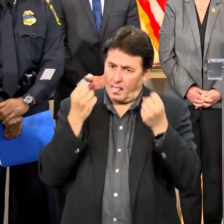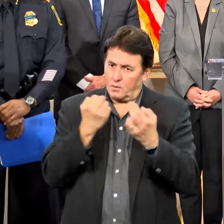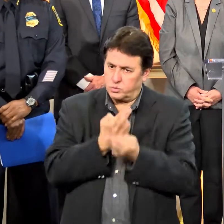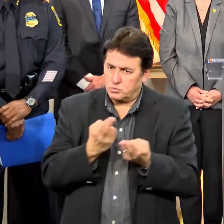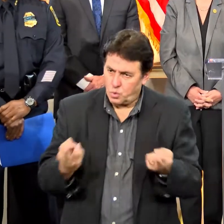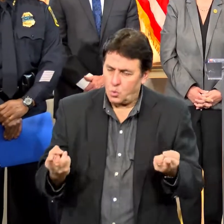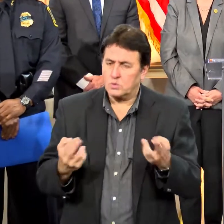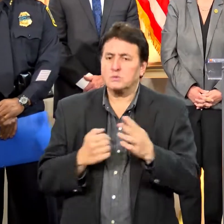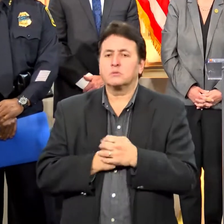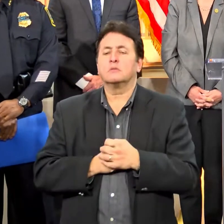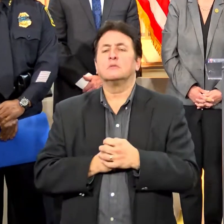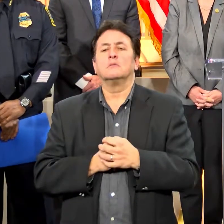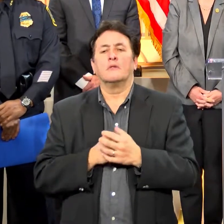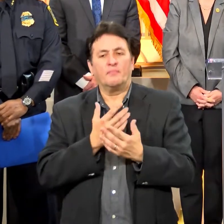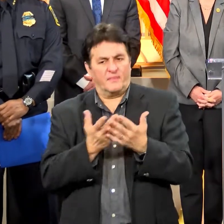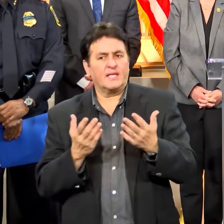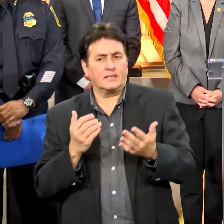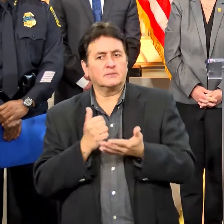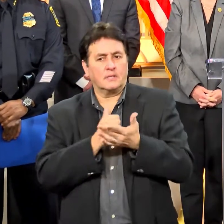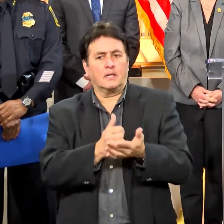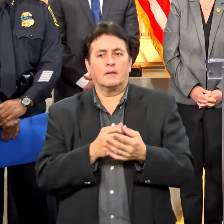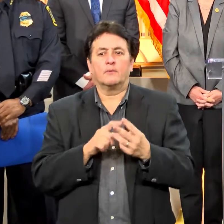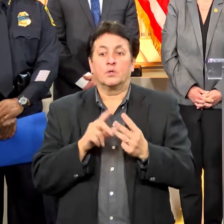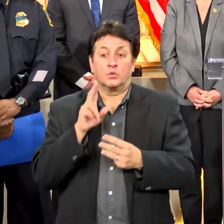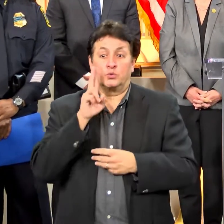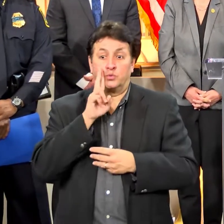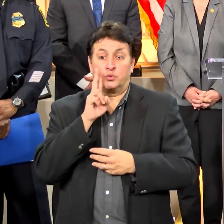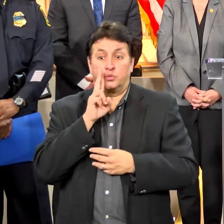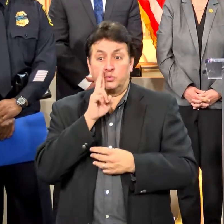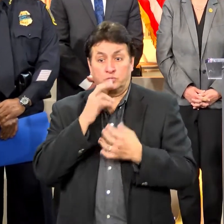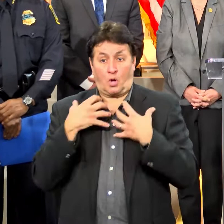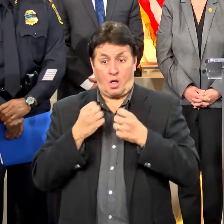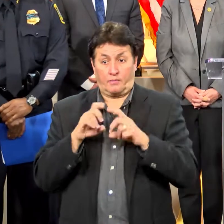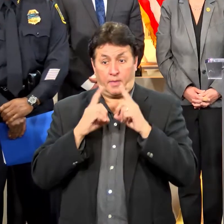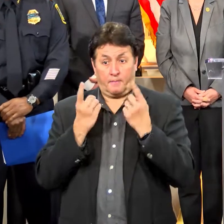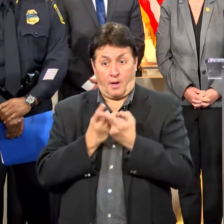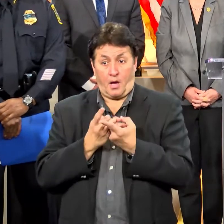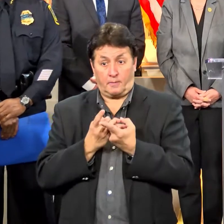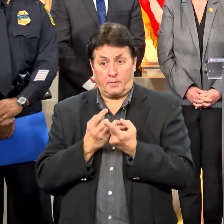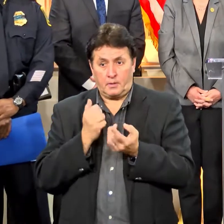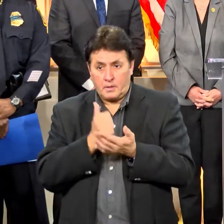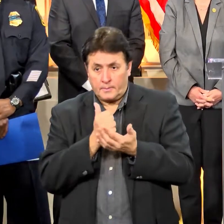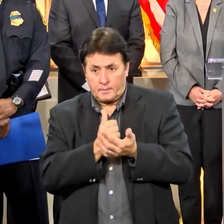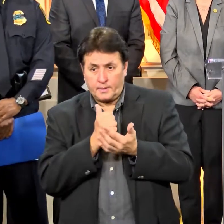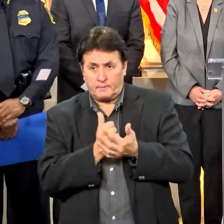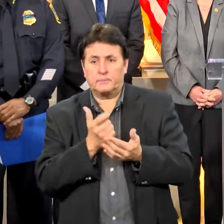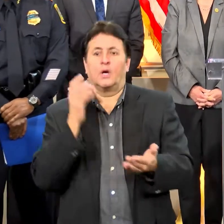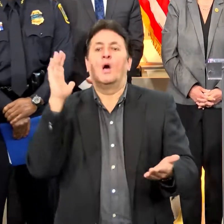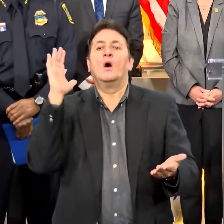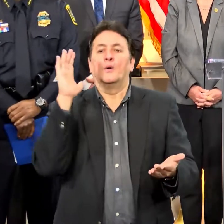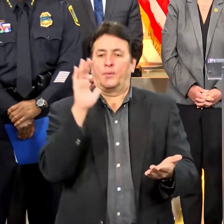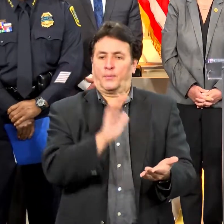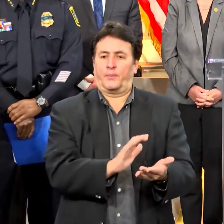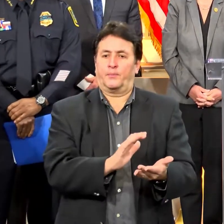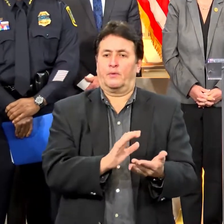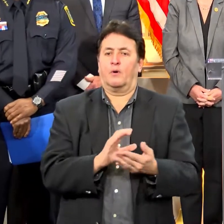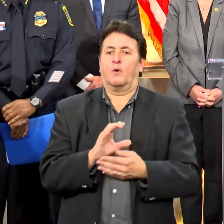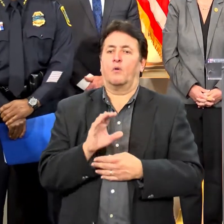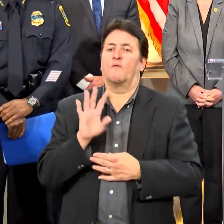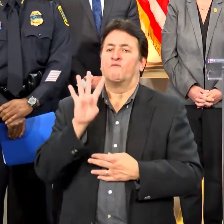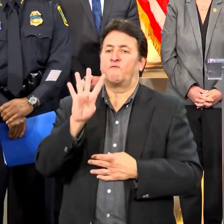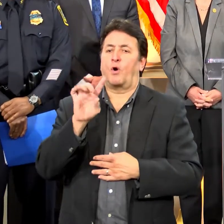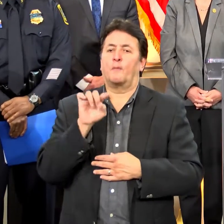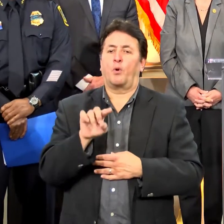Houston Health Department reentry program successfully reduced recidivism to 4.2%,